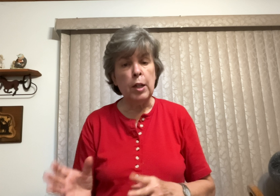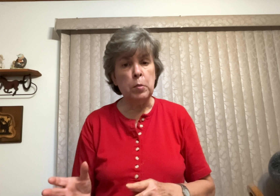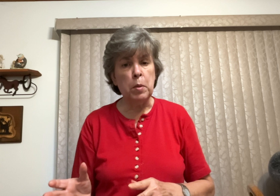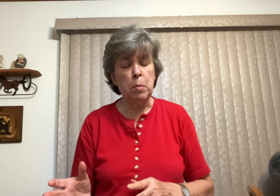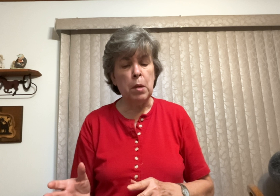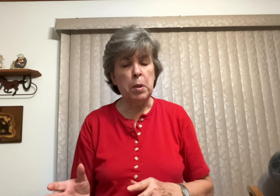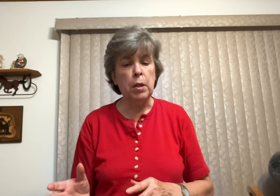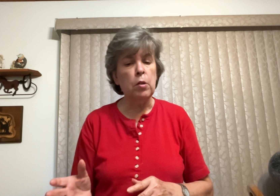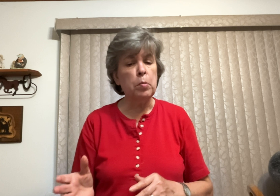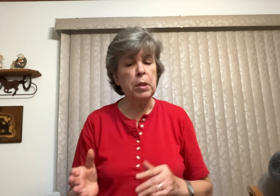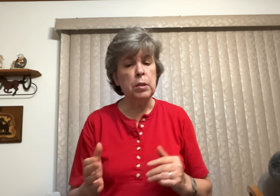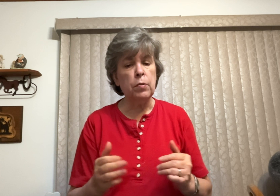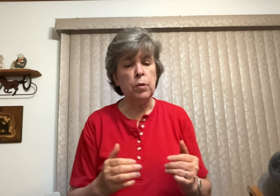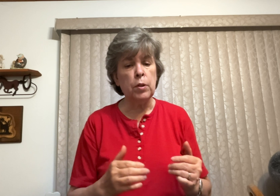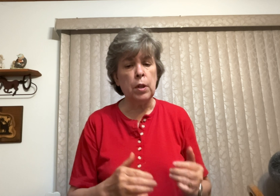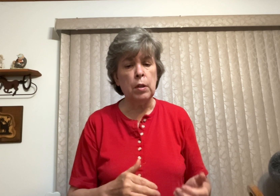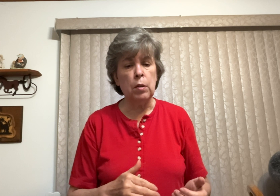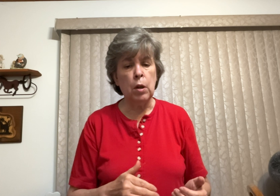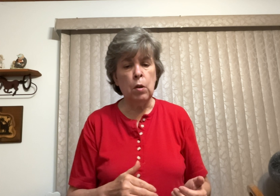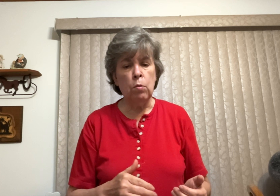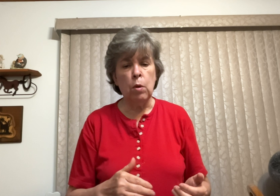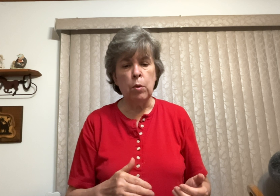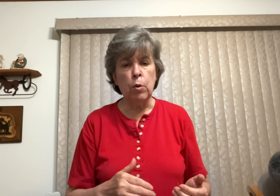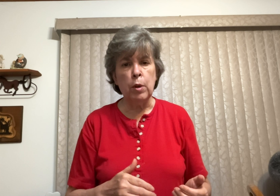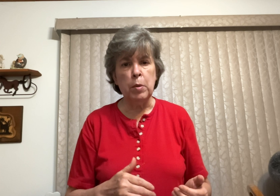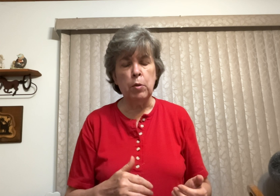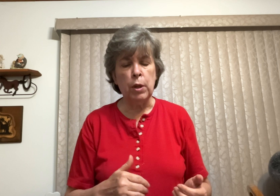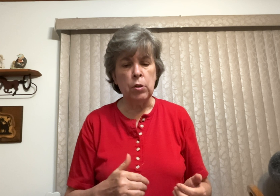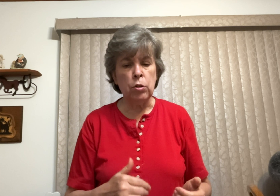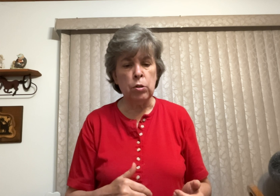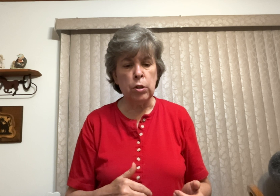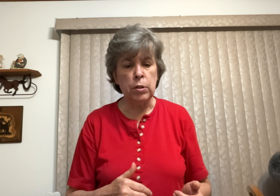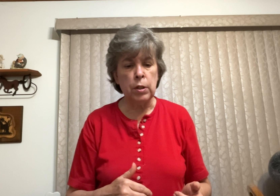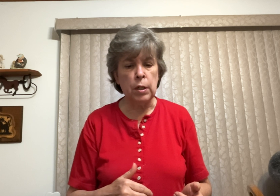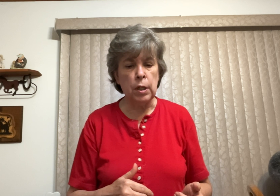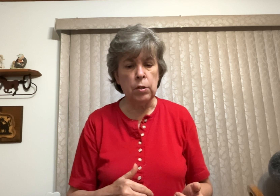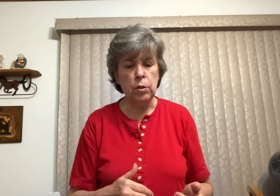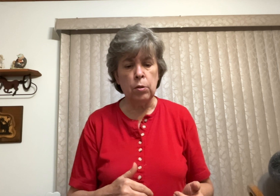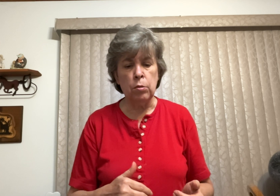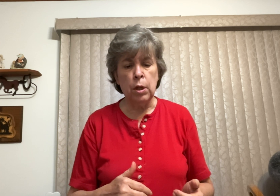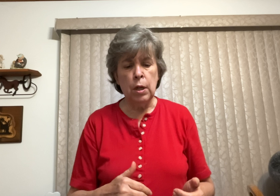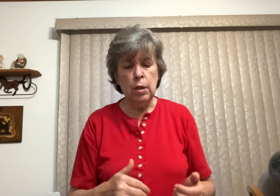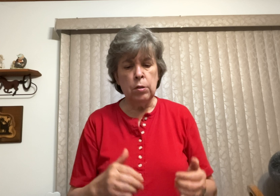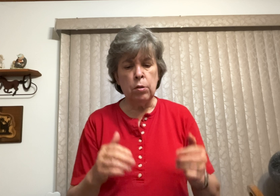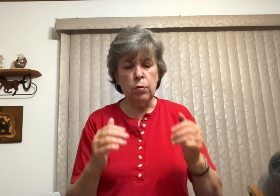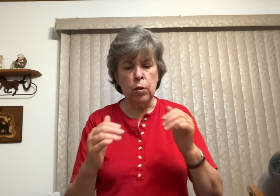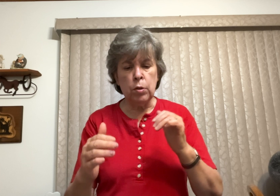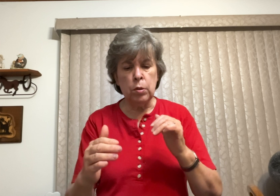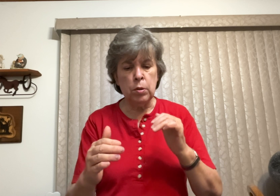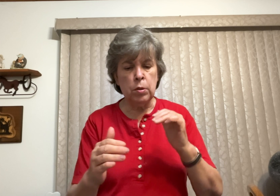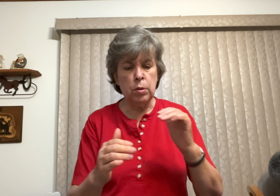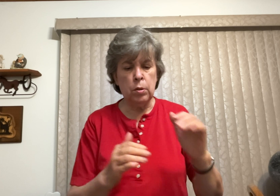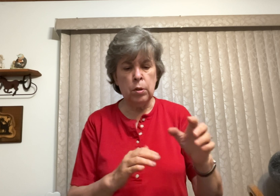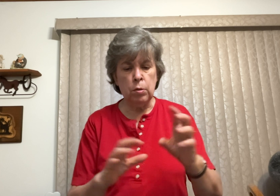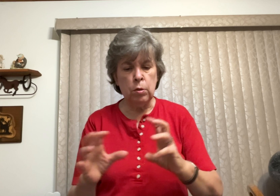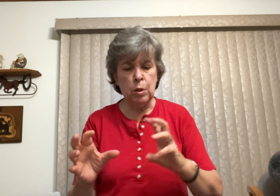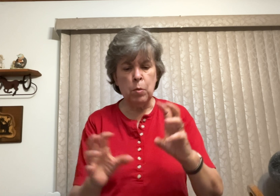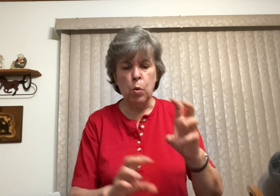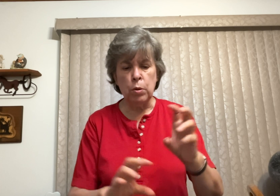arrangement may be a little bit different than what we're going to be doing at church on Sunday. So the verses, some choruses